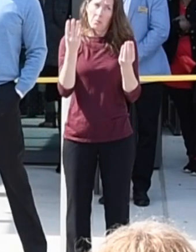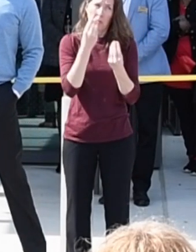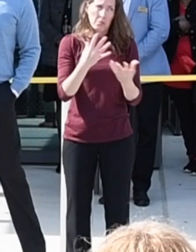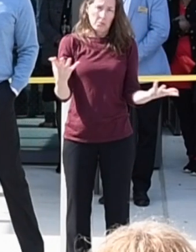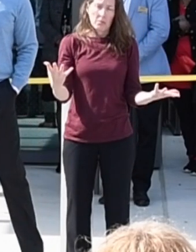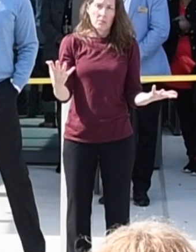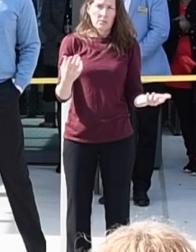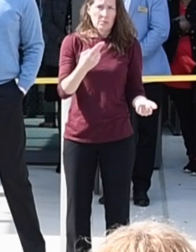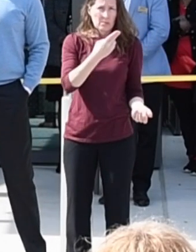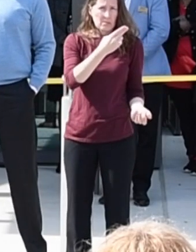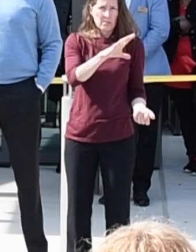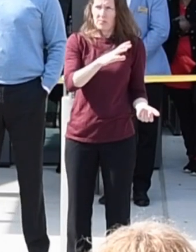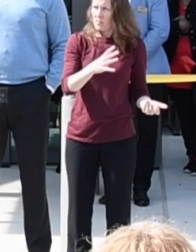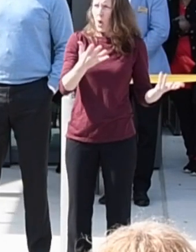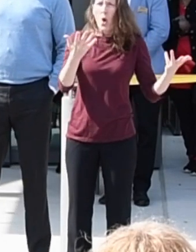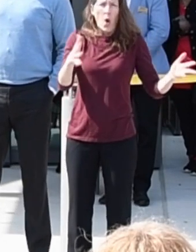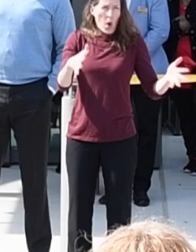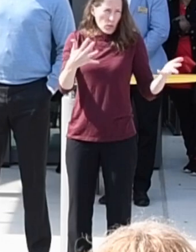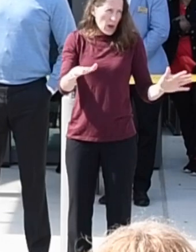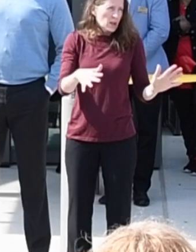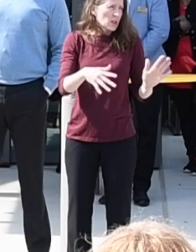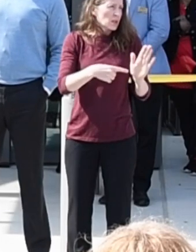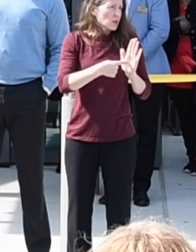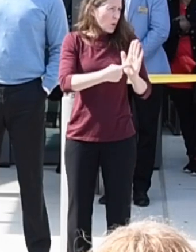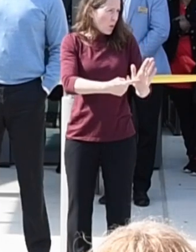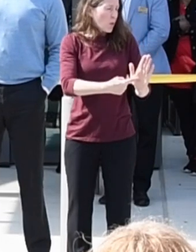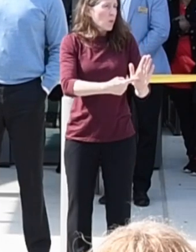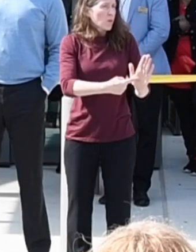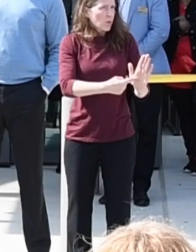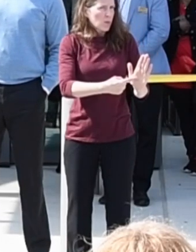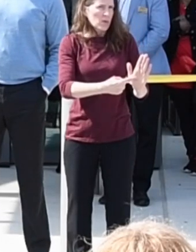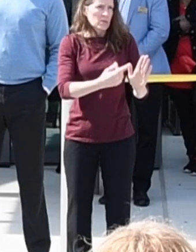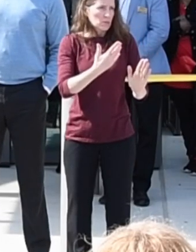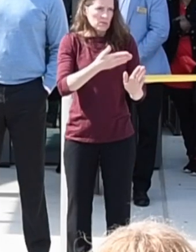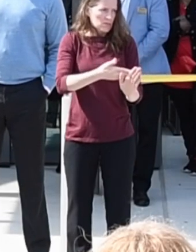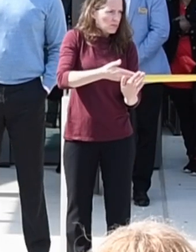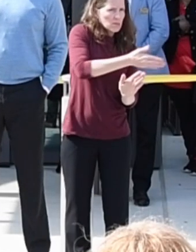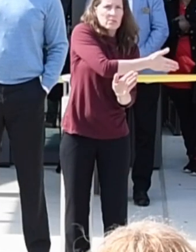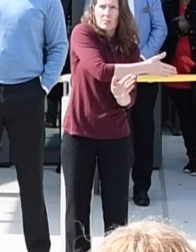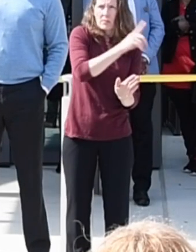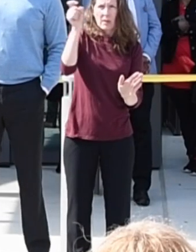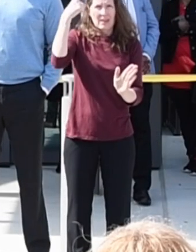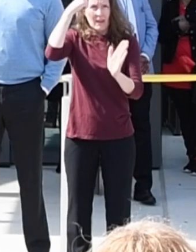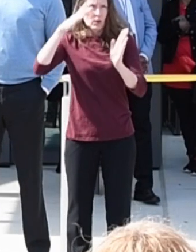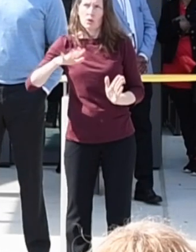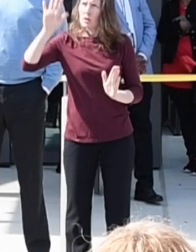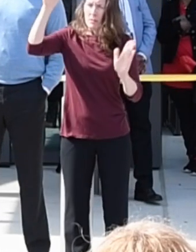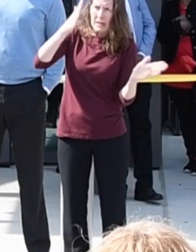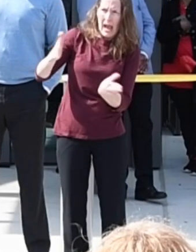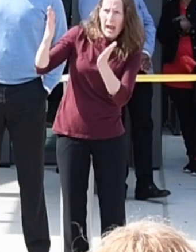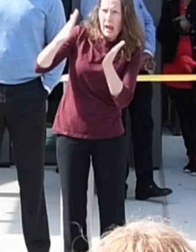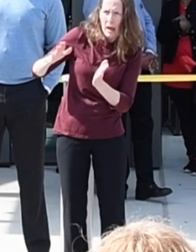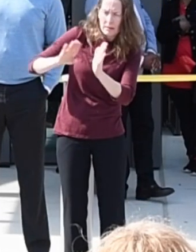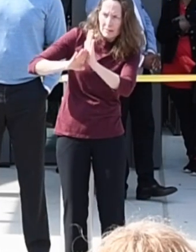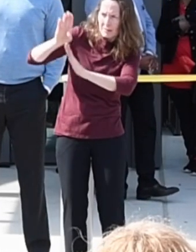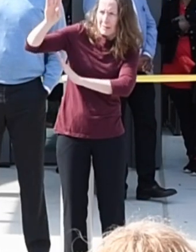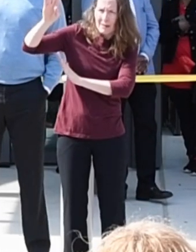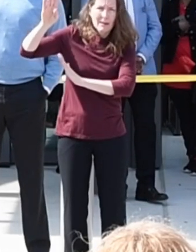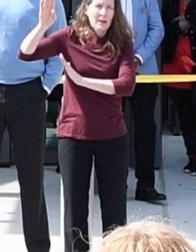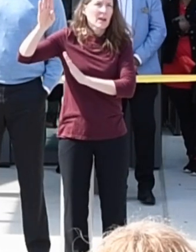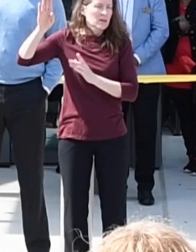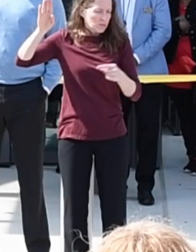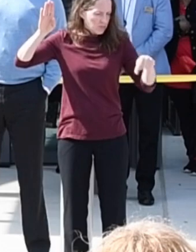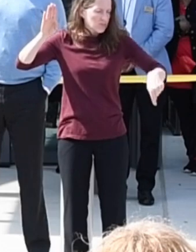is demonstrating well ahead of the plan actually being developed